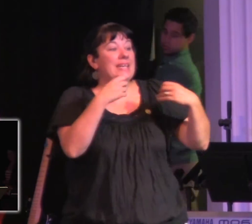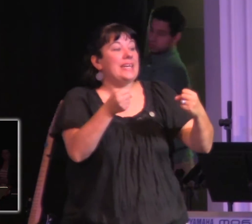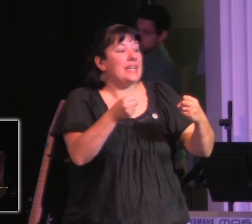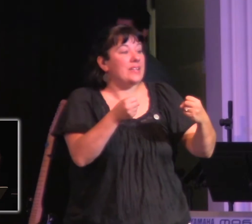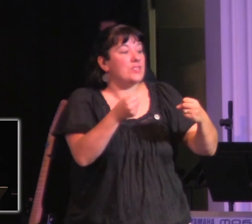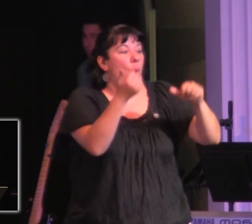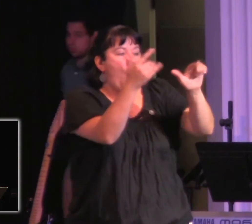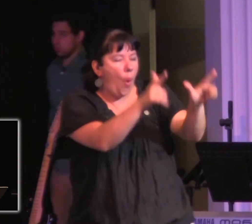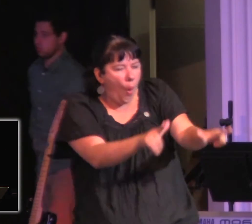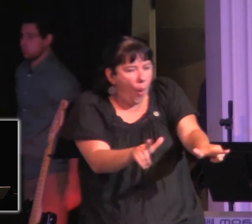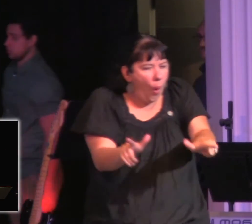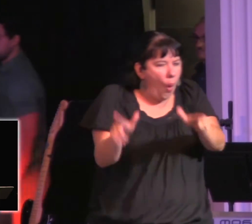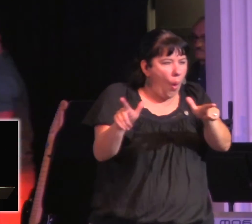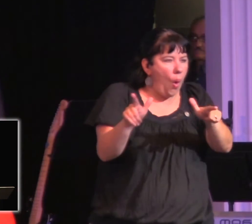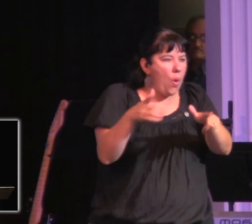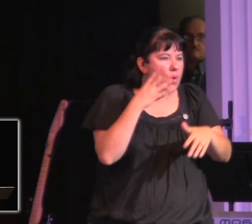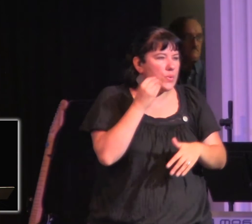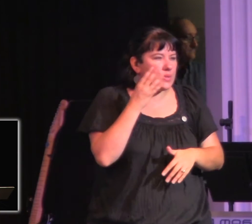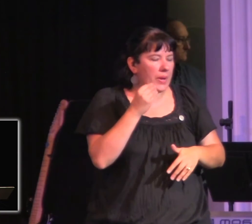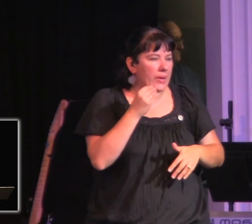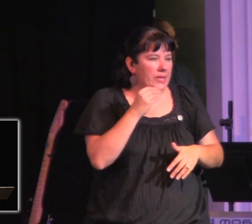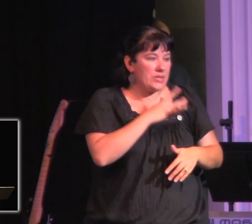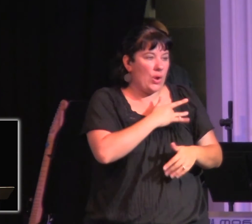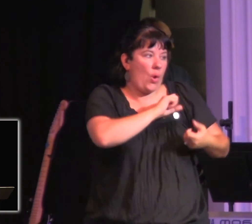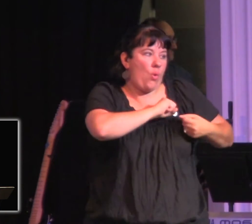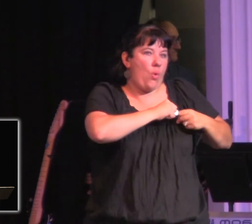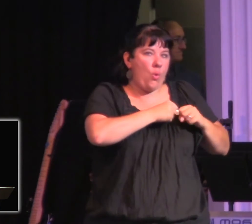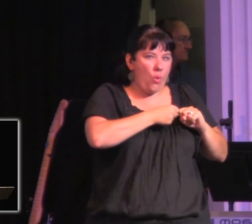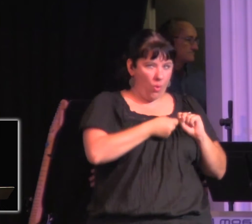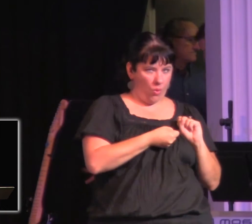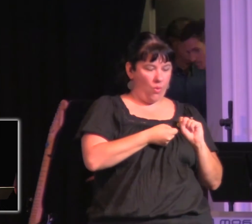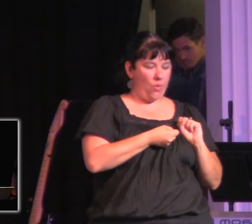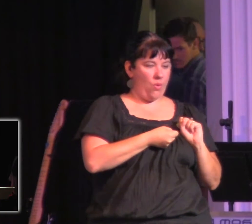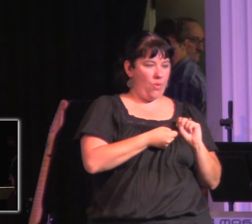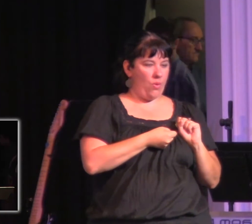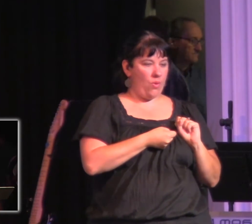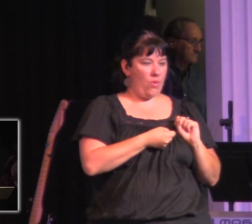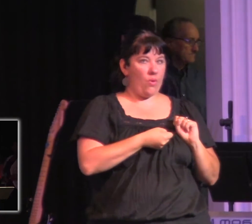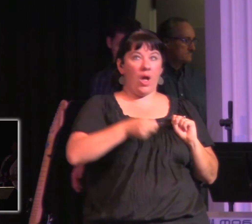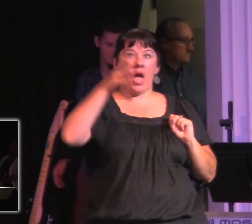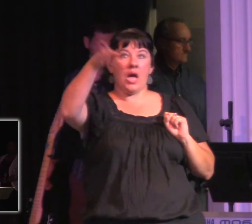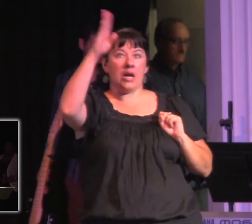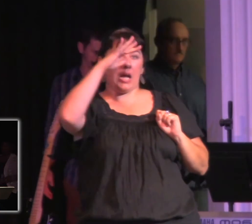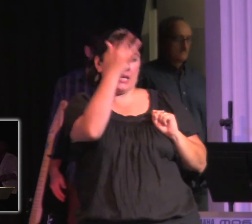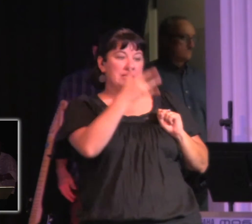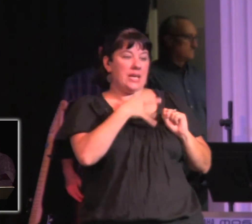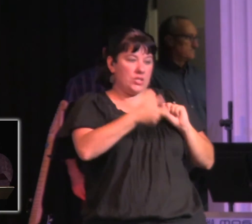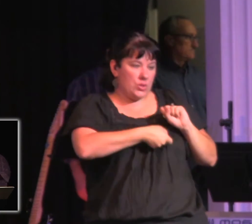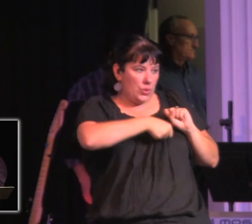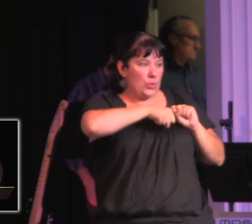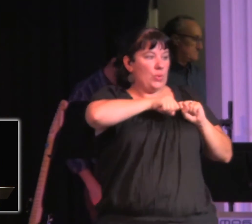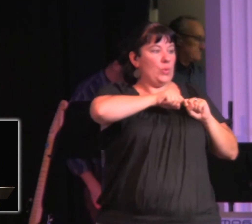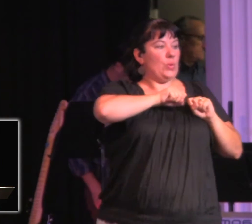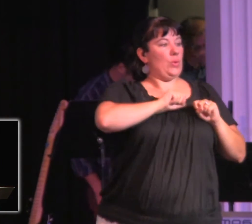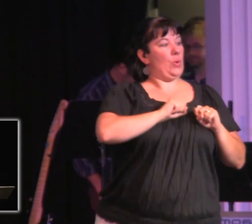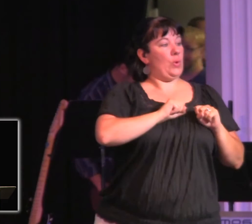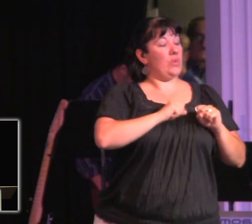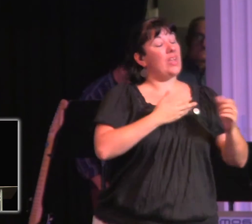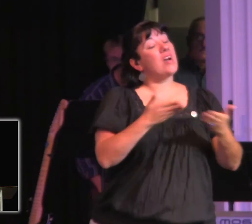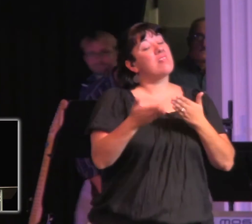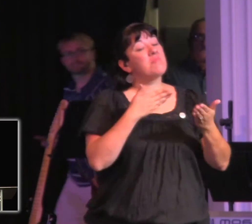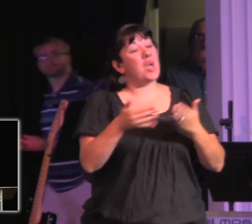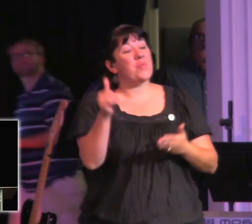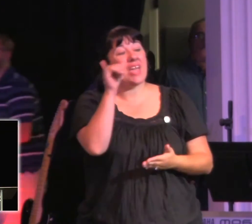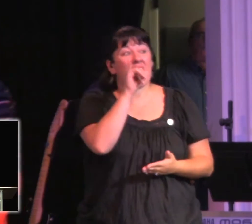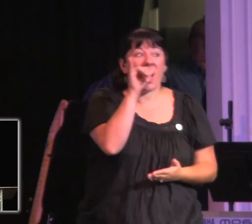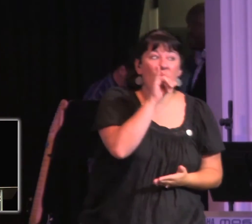He heals the brokenhearted. You see, listen. Excessive alcohol might numb the pain, but it won't